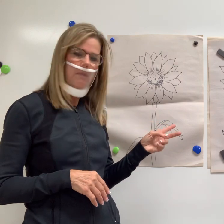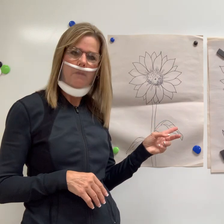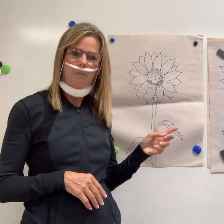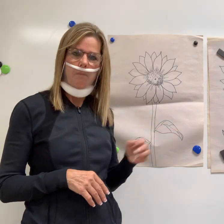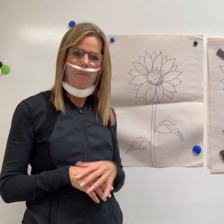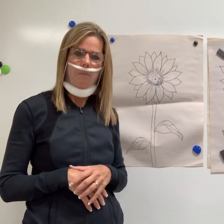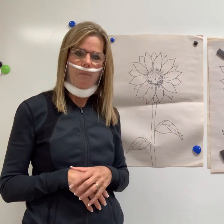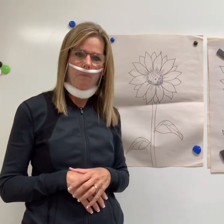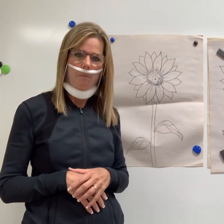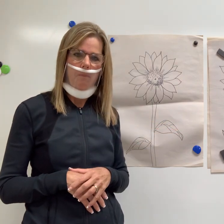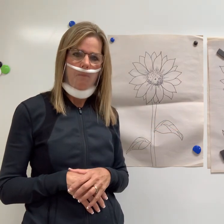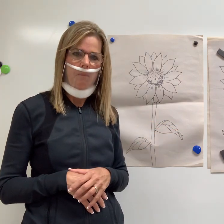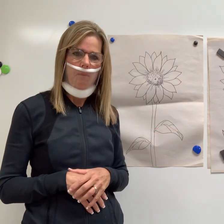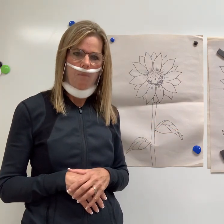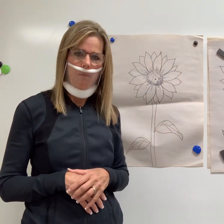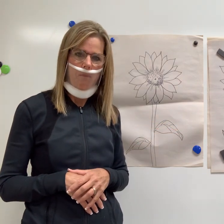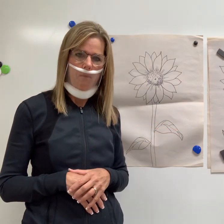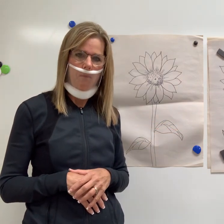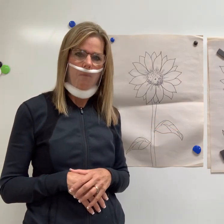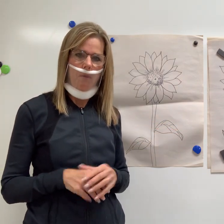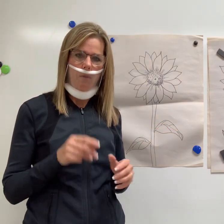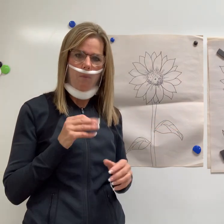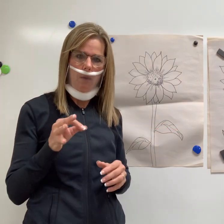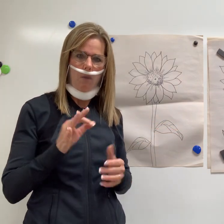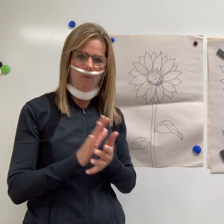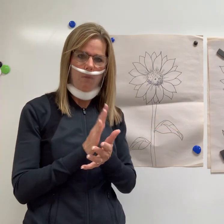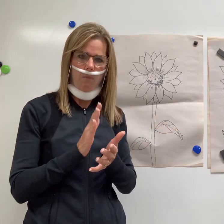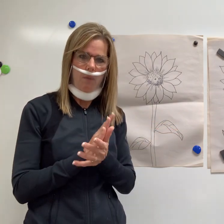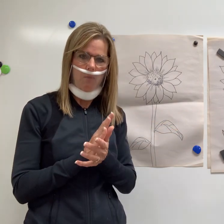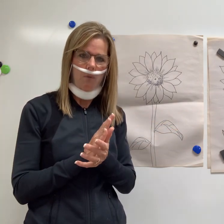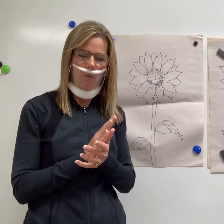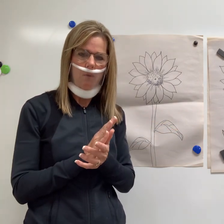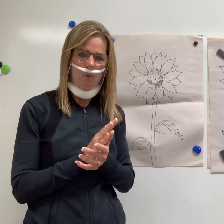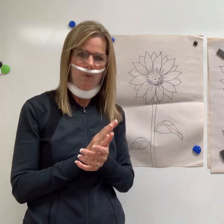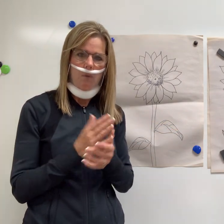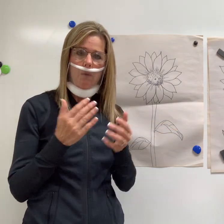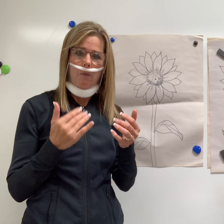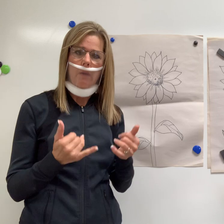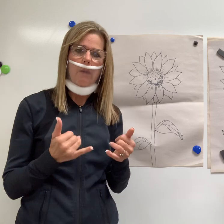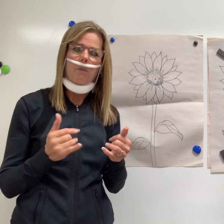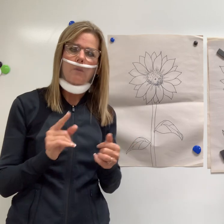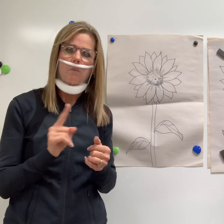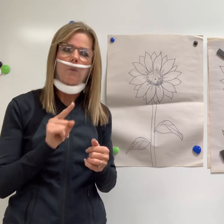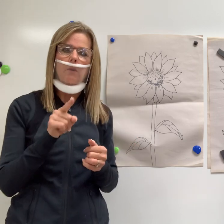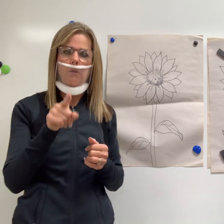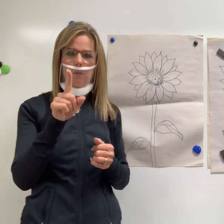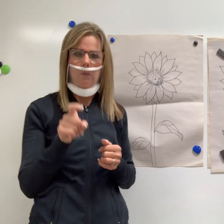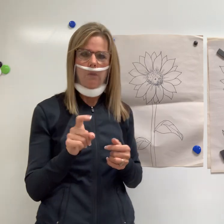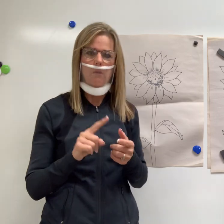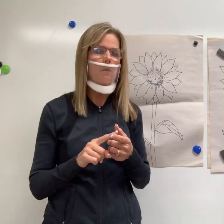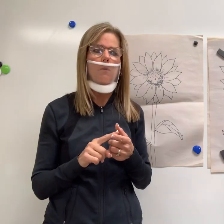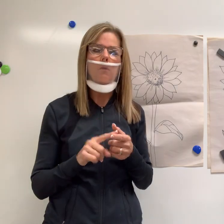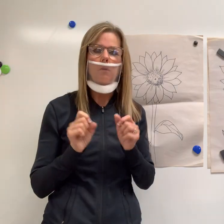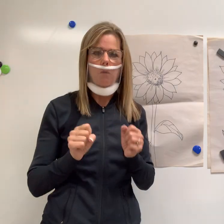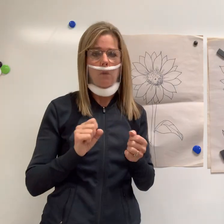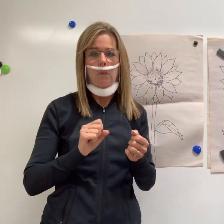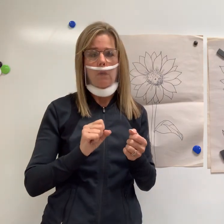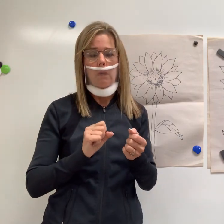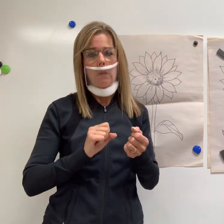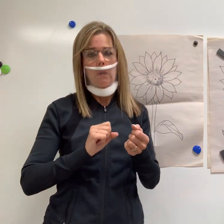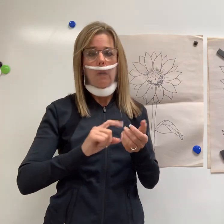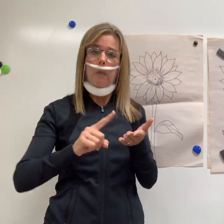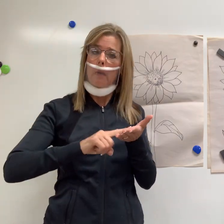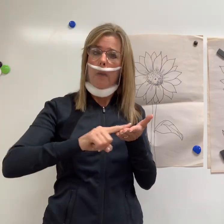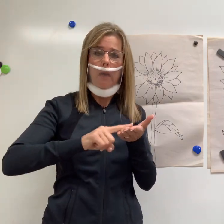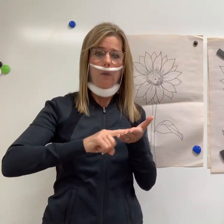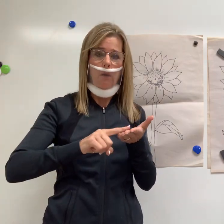stop, jump over all the way off the paper. At this point, guys, is where you need to, you could color.